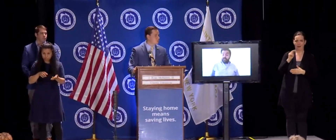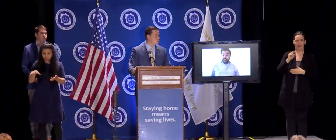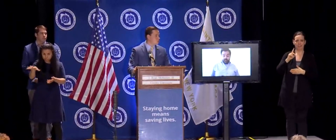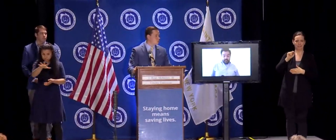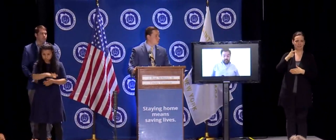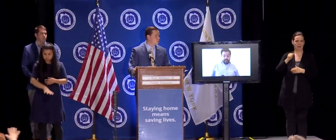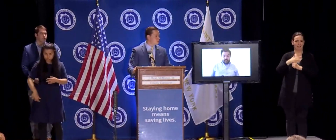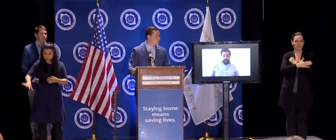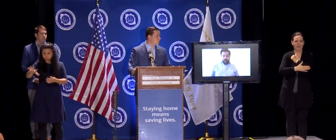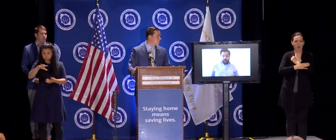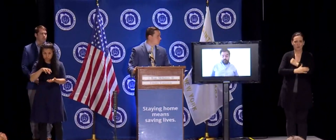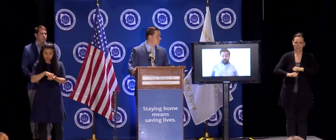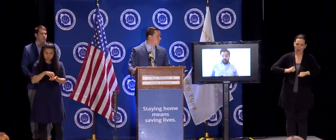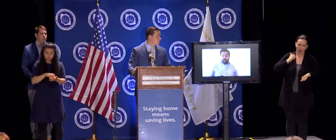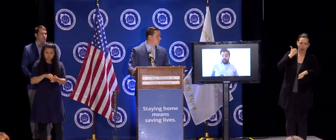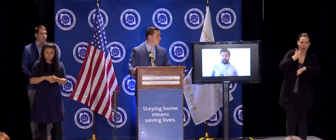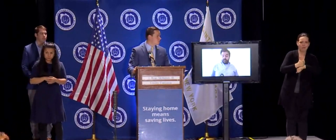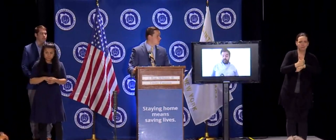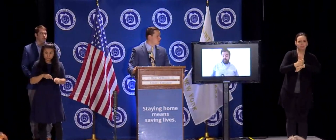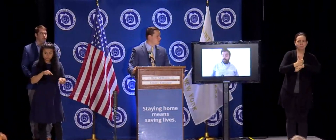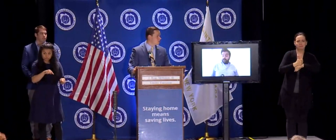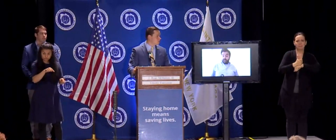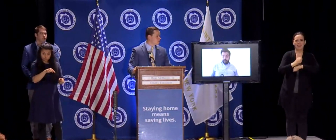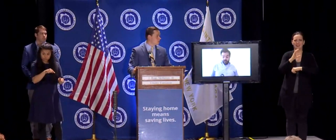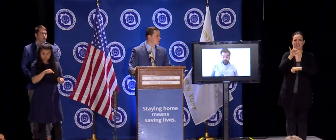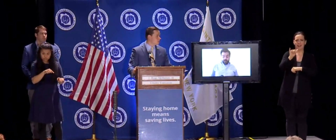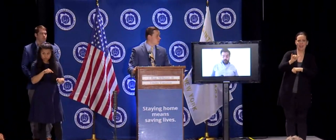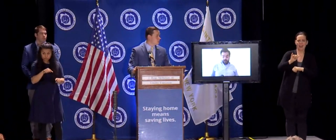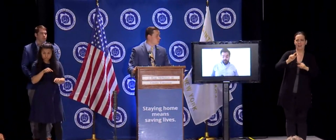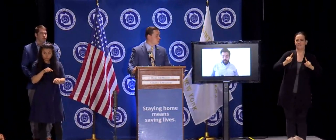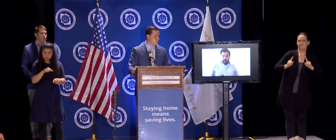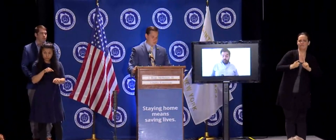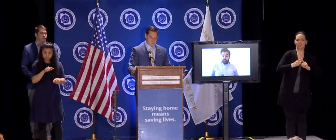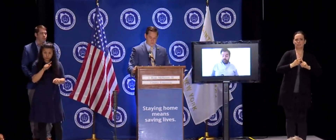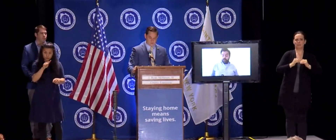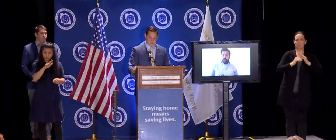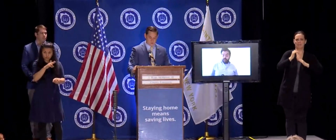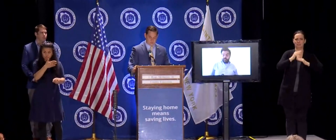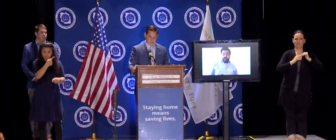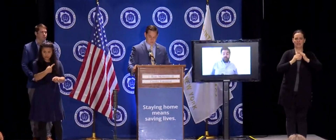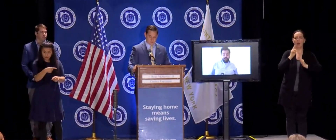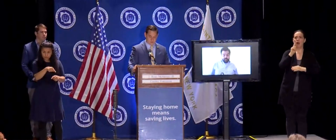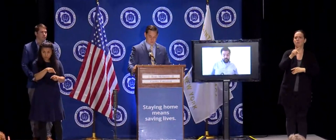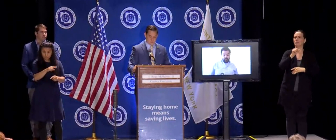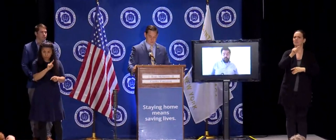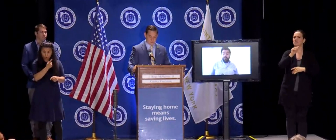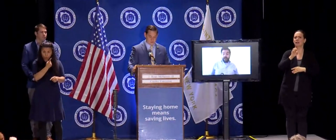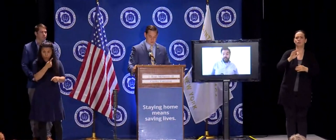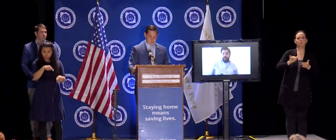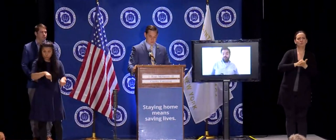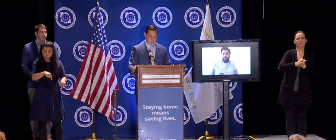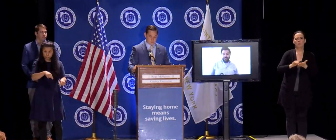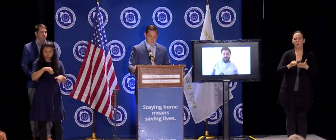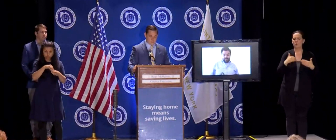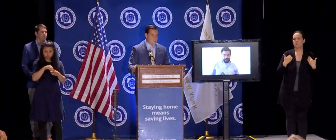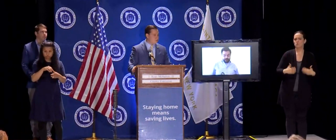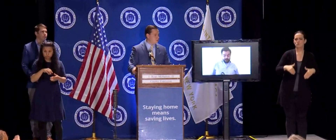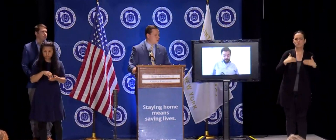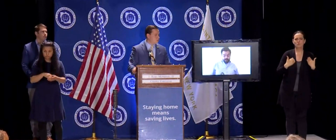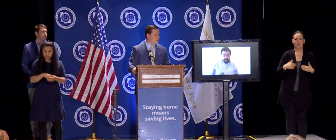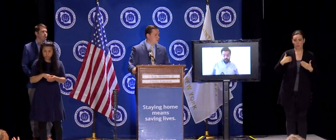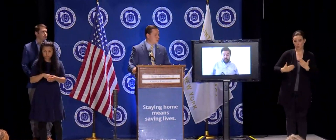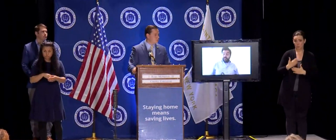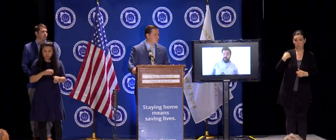This facility in Clay will be the first of its kind in upstate New York and will be our newest generation of robotics fulfillment